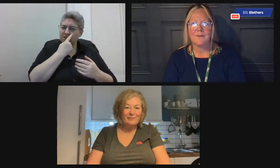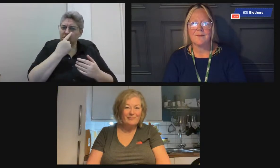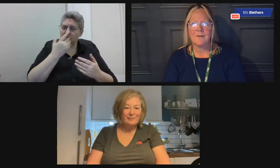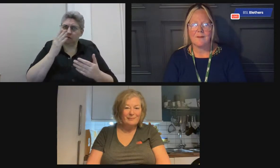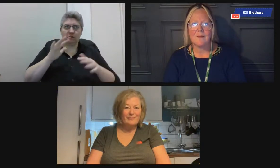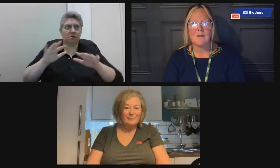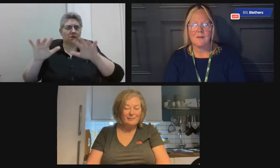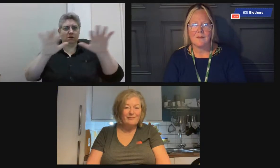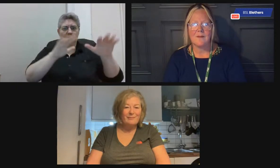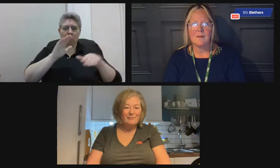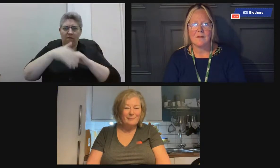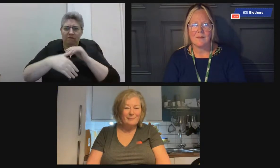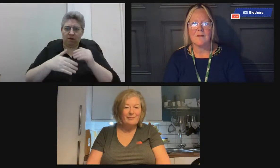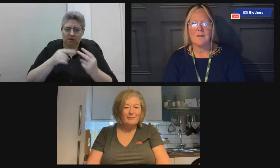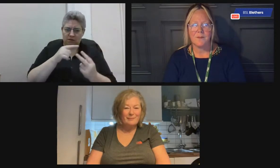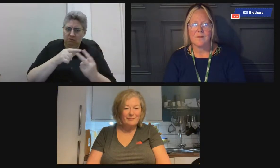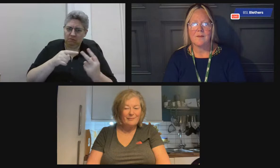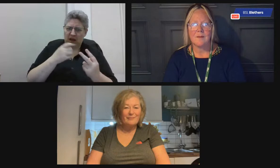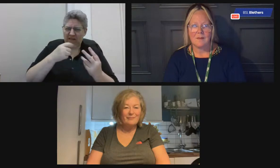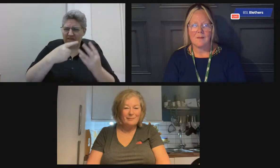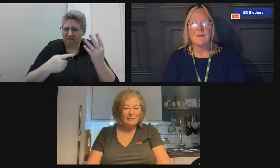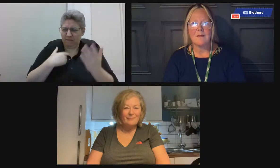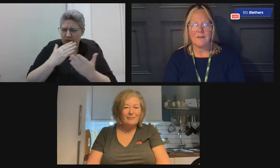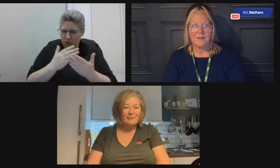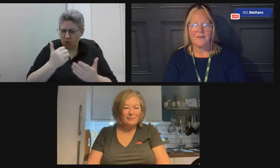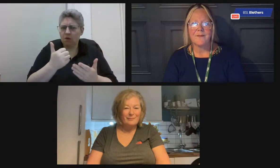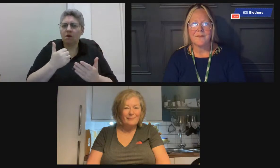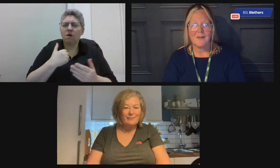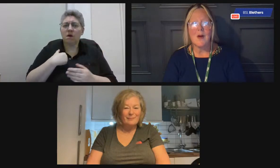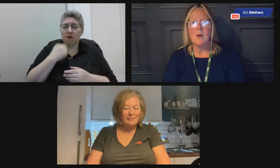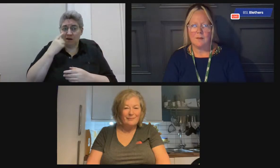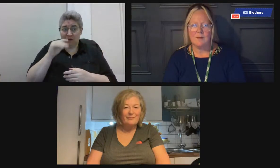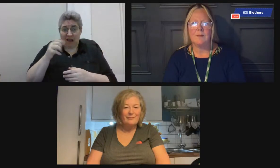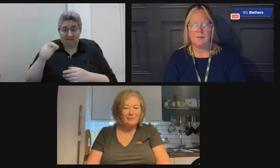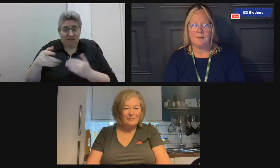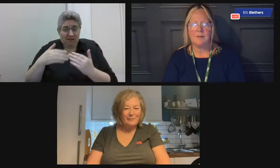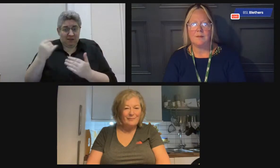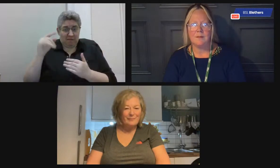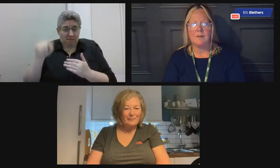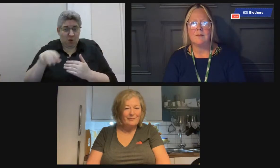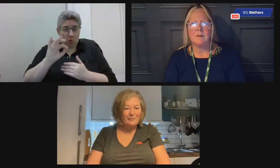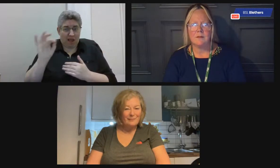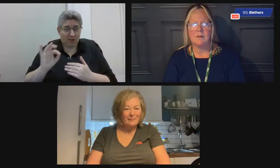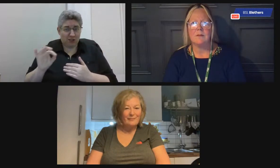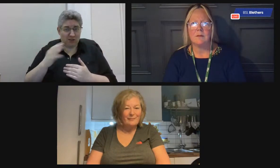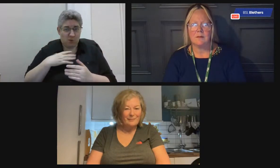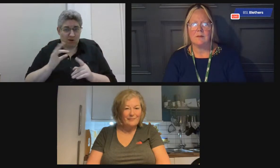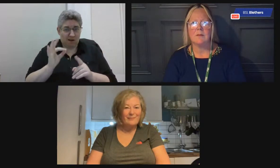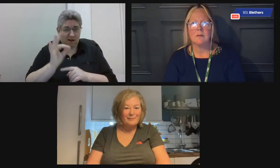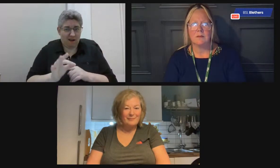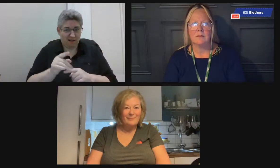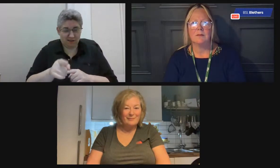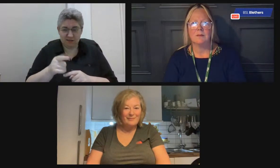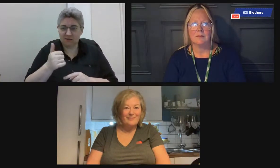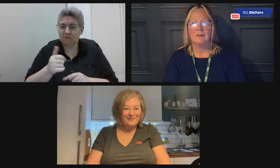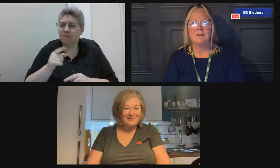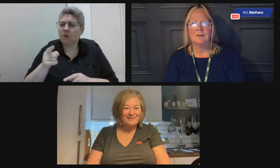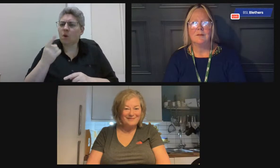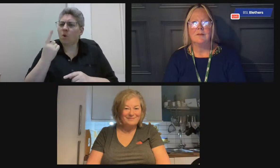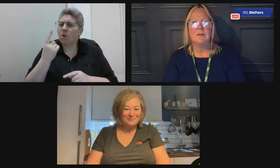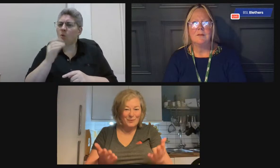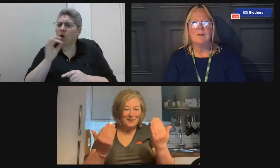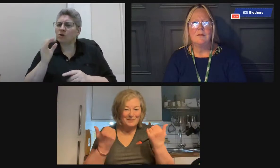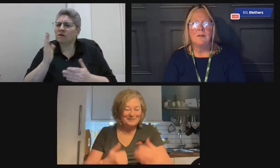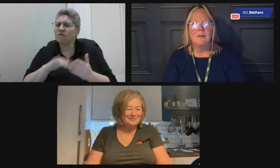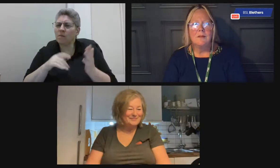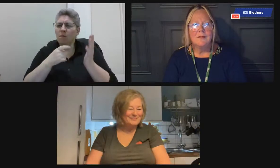cancer terminology, then they have to ask. You know, we've got, you know, I'm sure there's lots of people that might